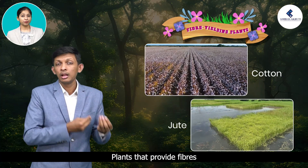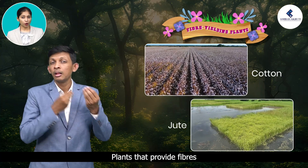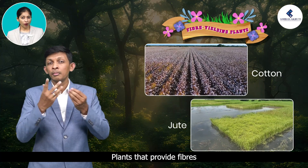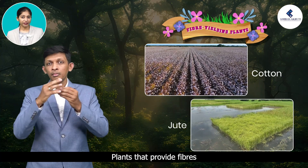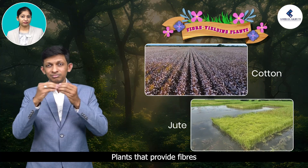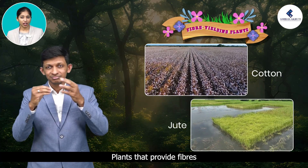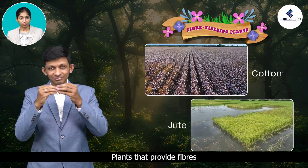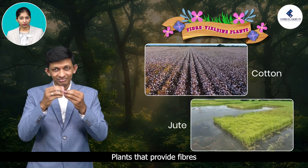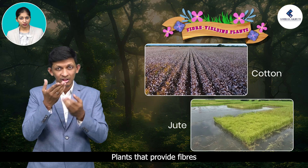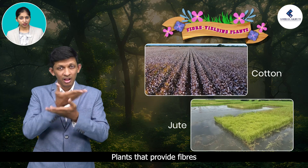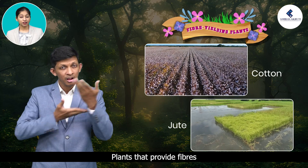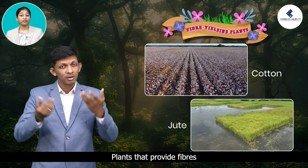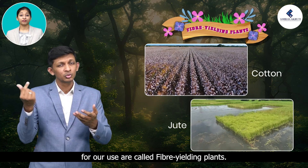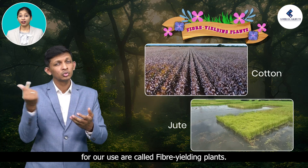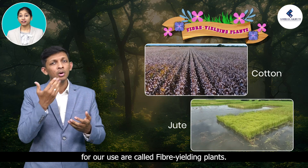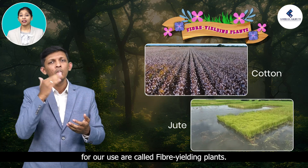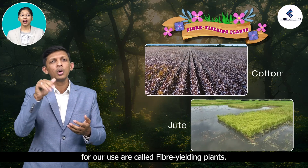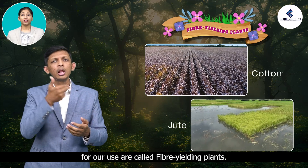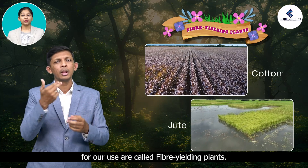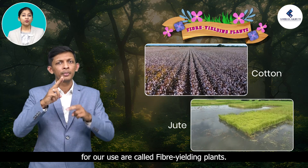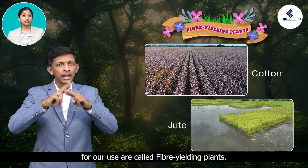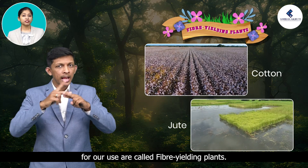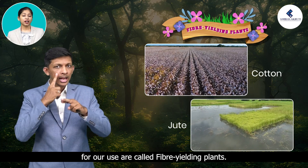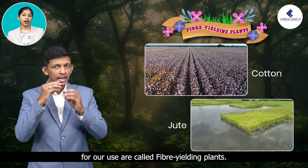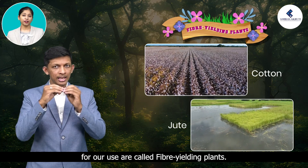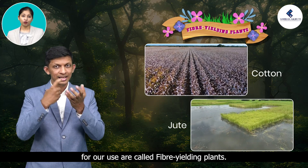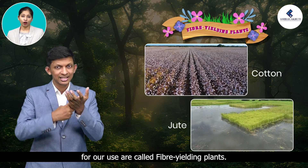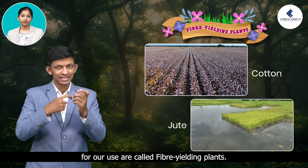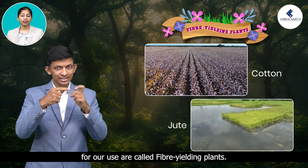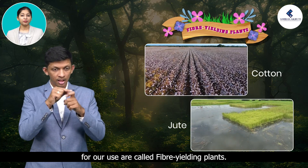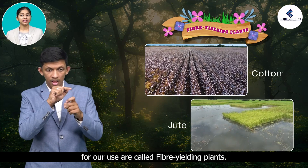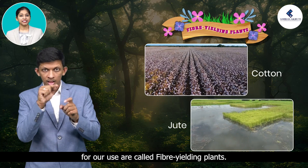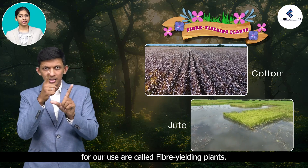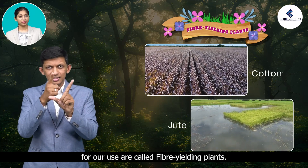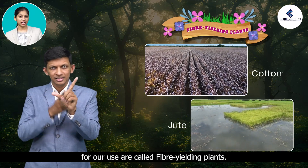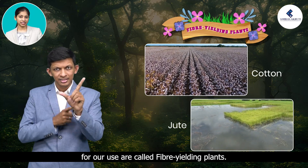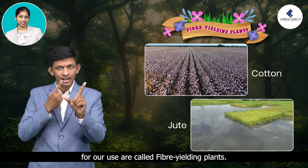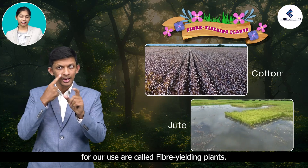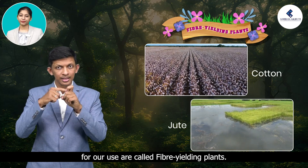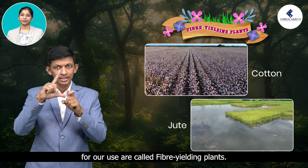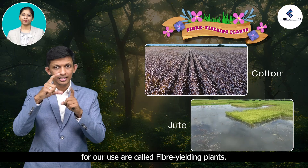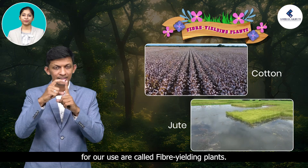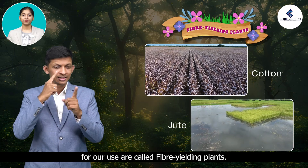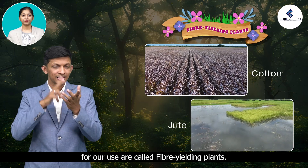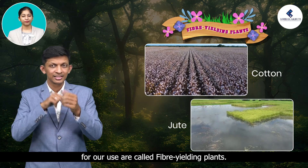Plants that provide fibers for our use are called fiber-yielding